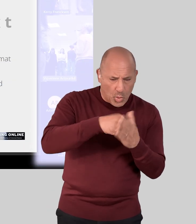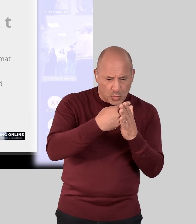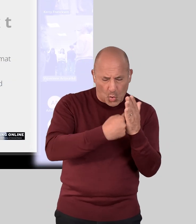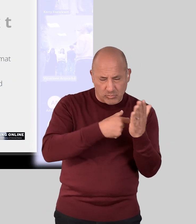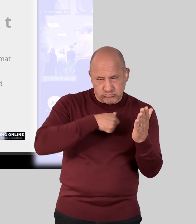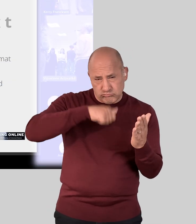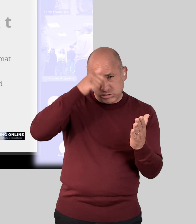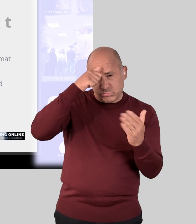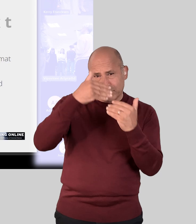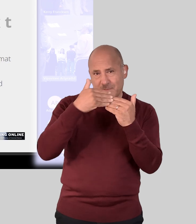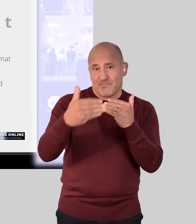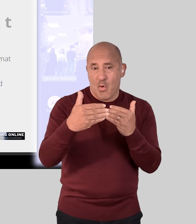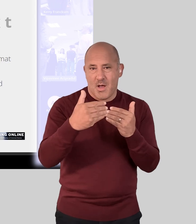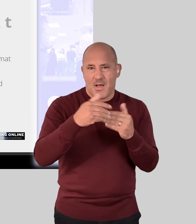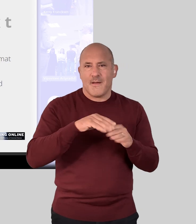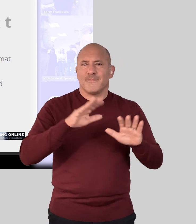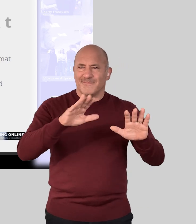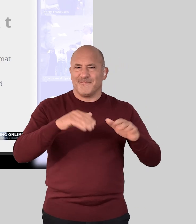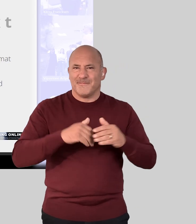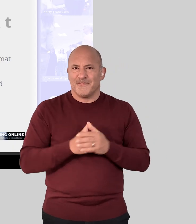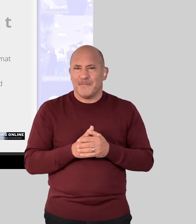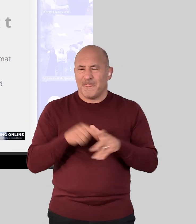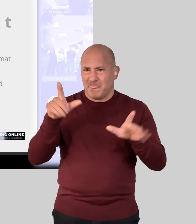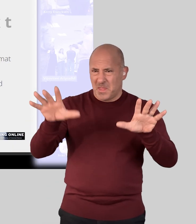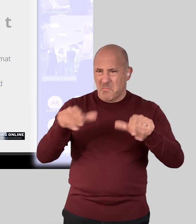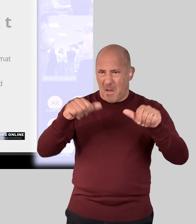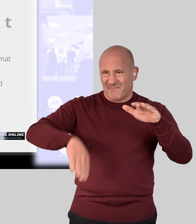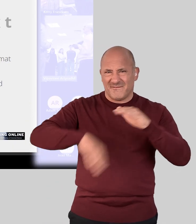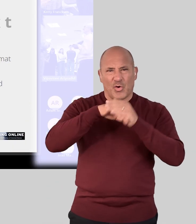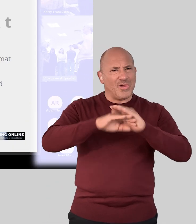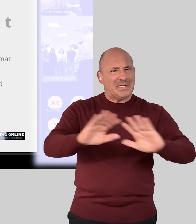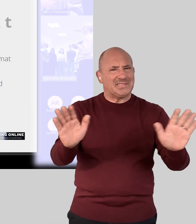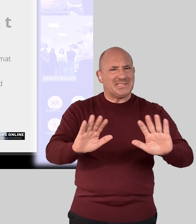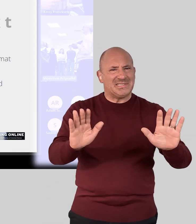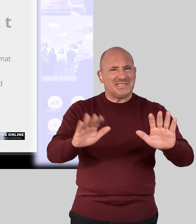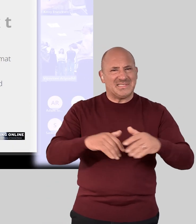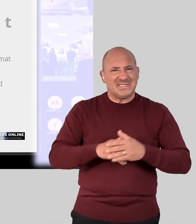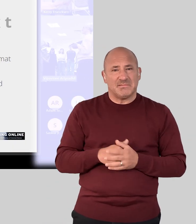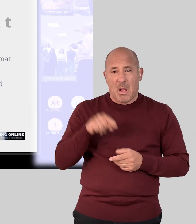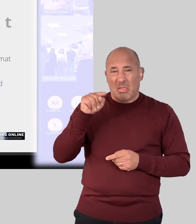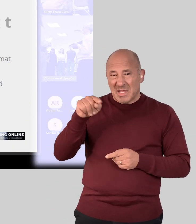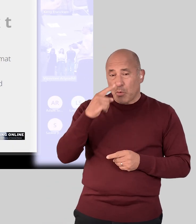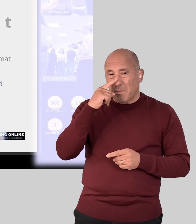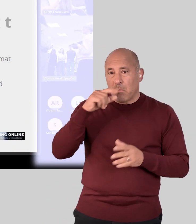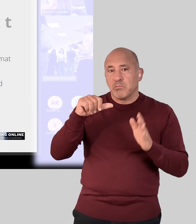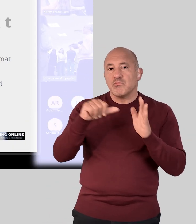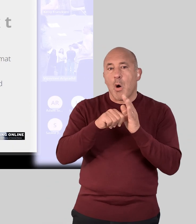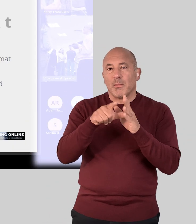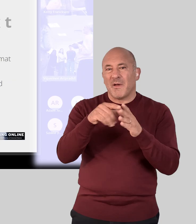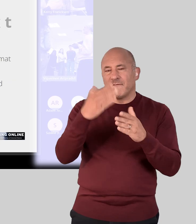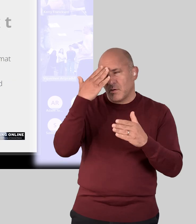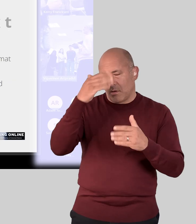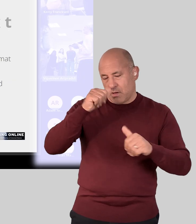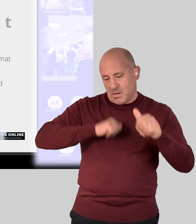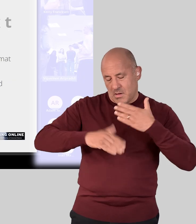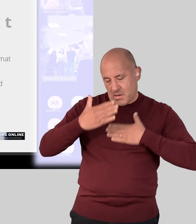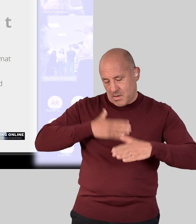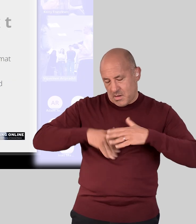for writ. So yeah, then it's not complete by any means, but things that